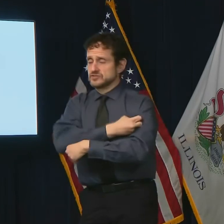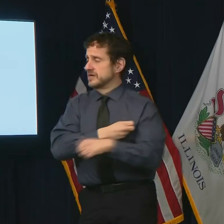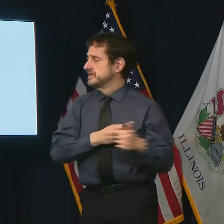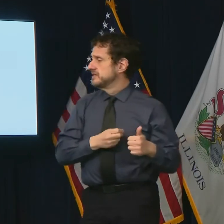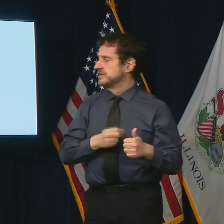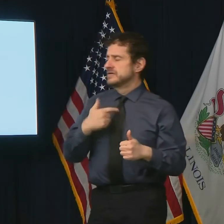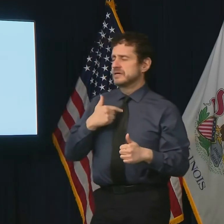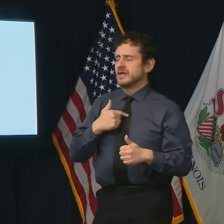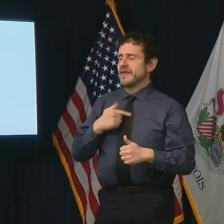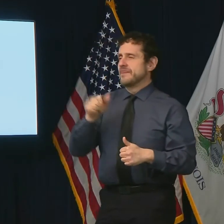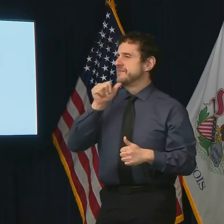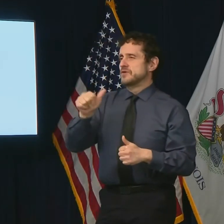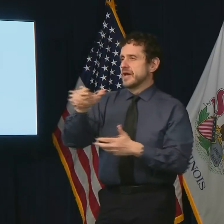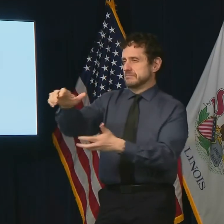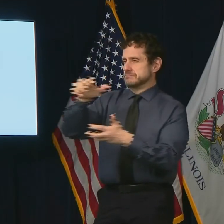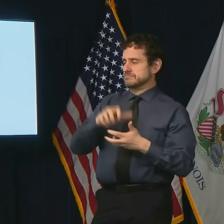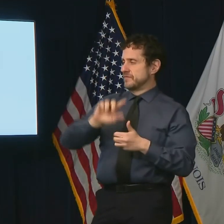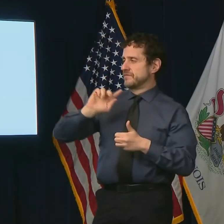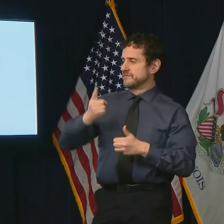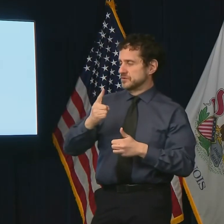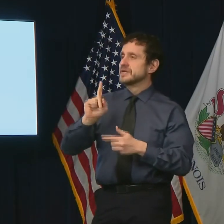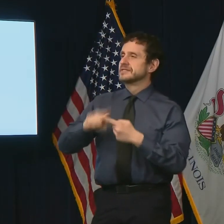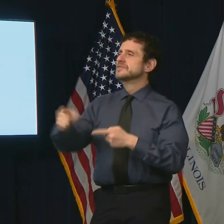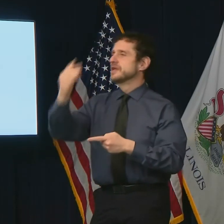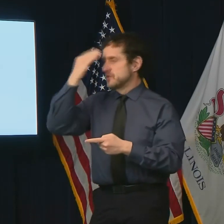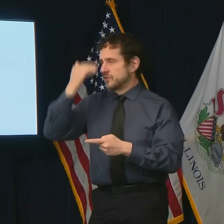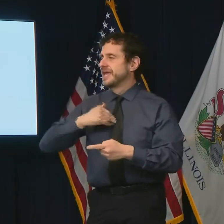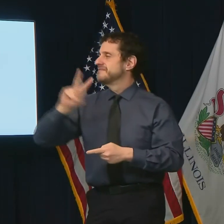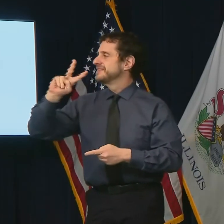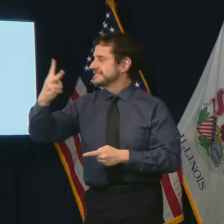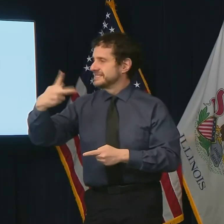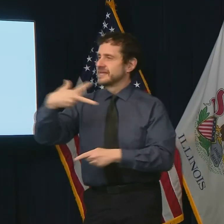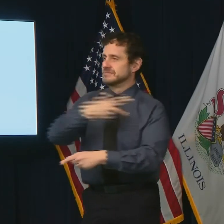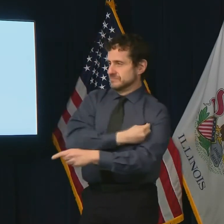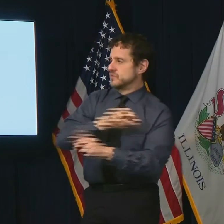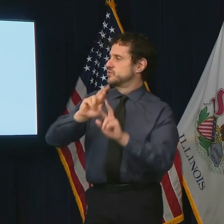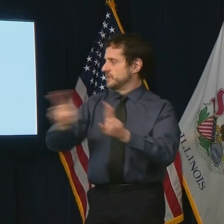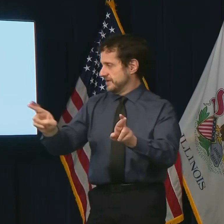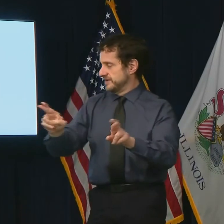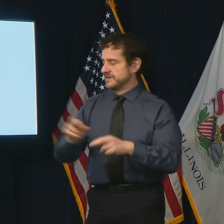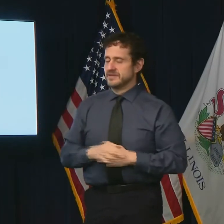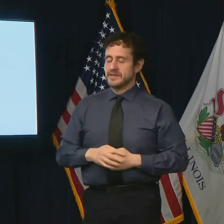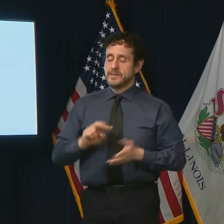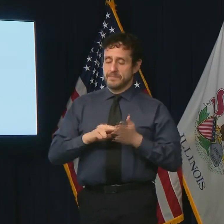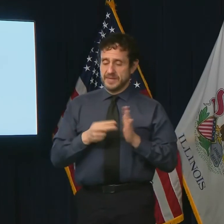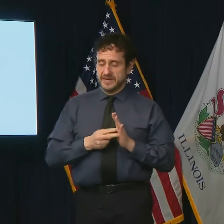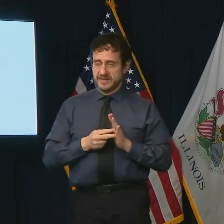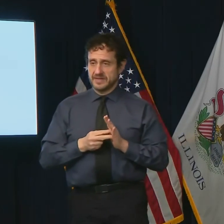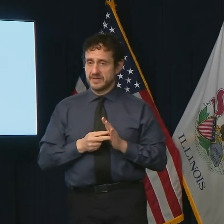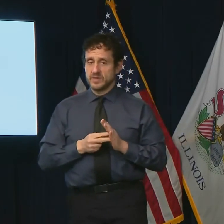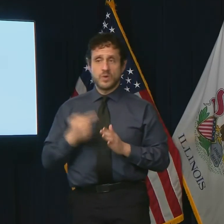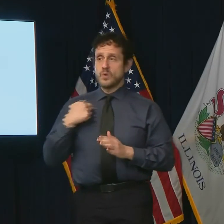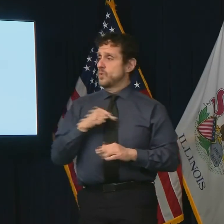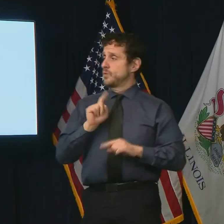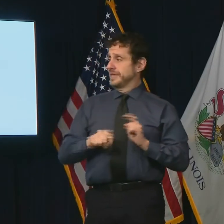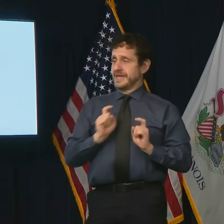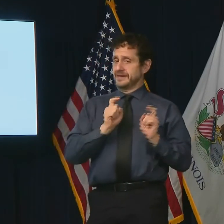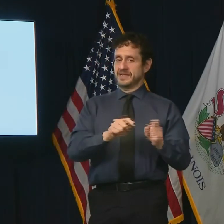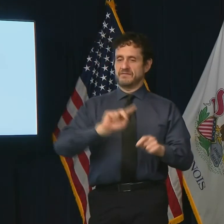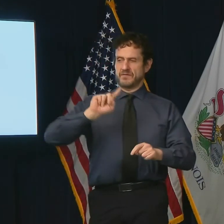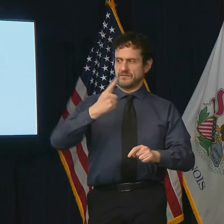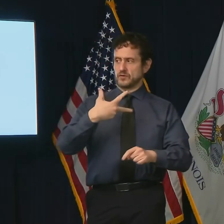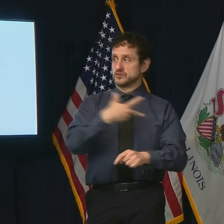shipping the first shipment until they know they have the second shipments available. In other words, no one will get a first dose,